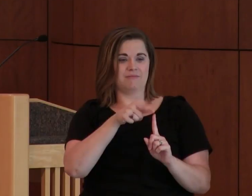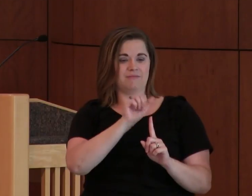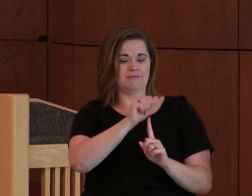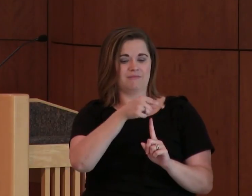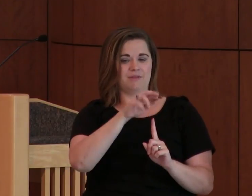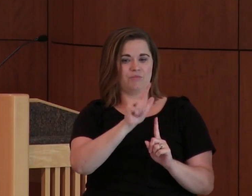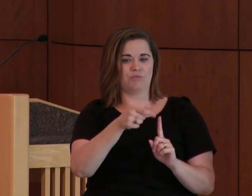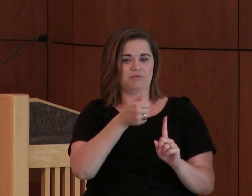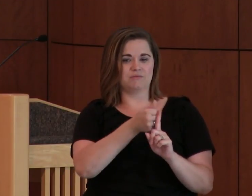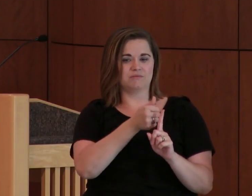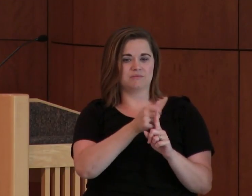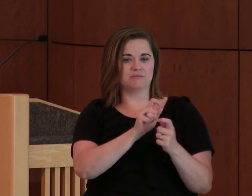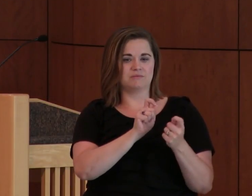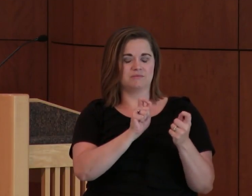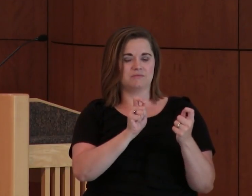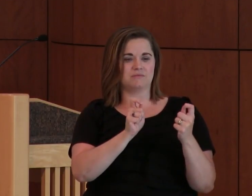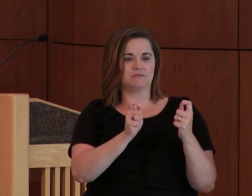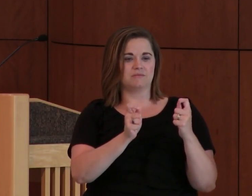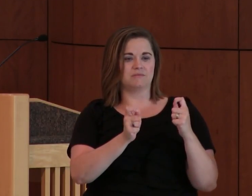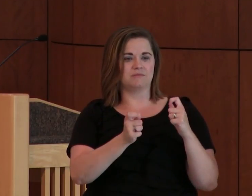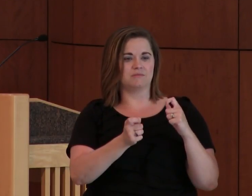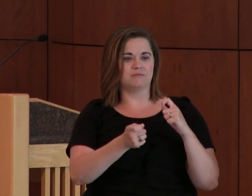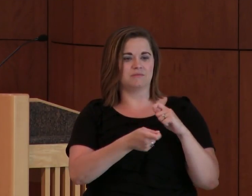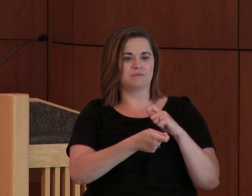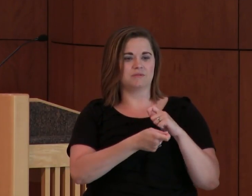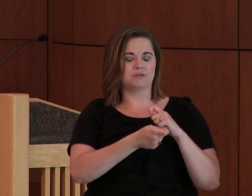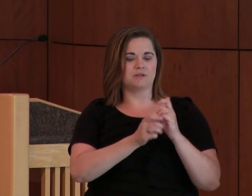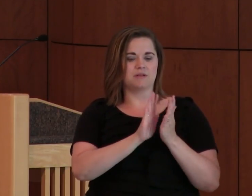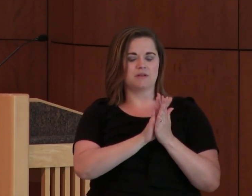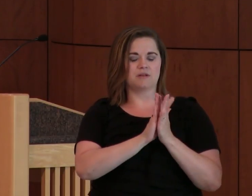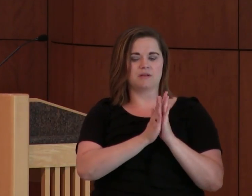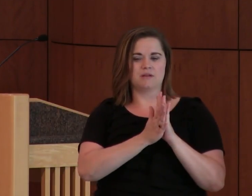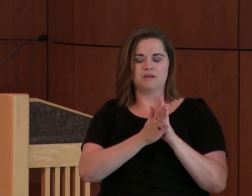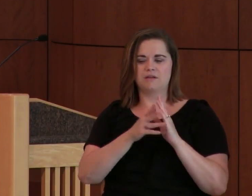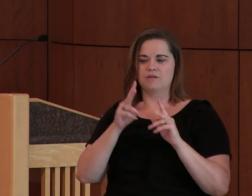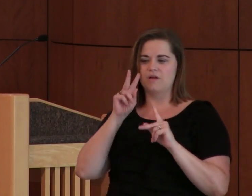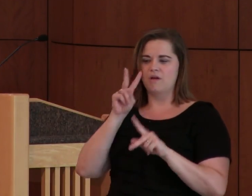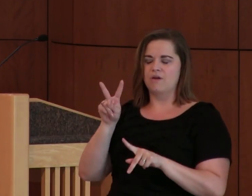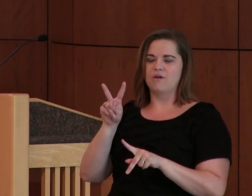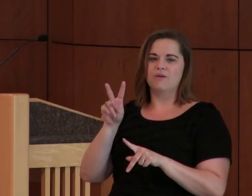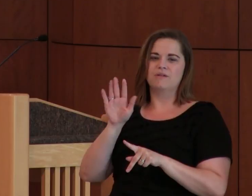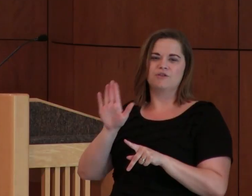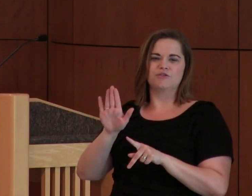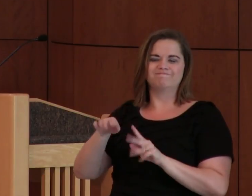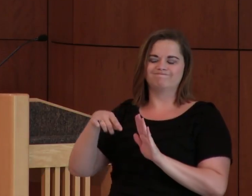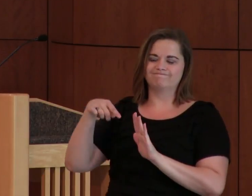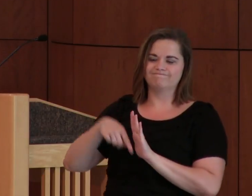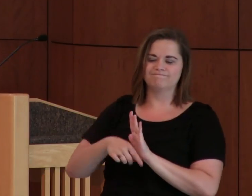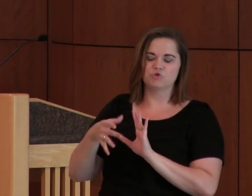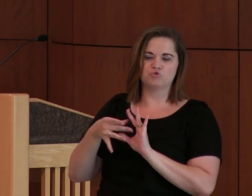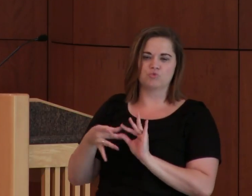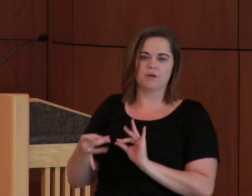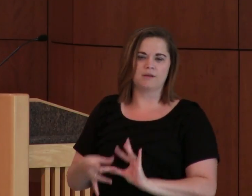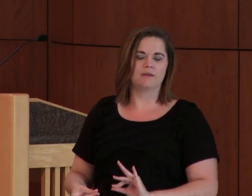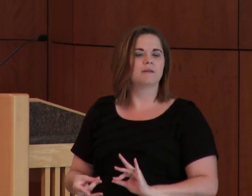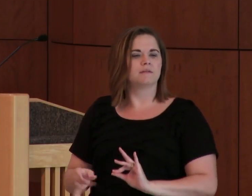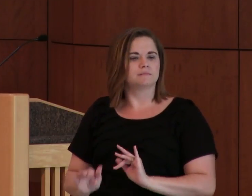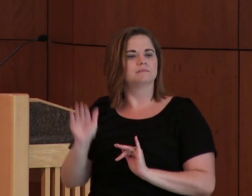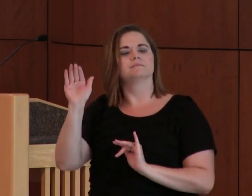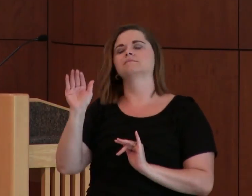because she began to see in Laura a fuller and a deeper story. And she began to see that at every